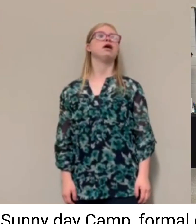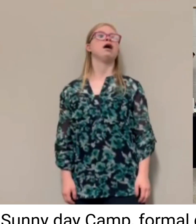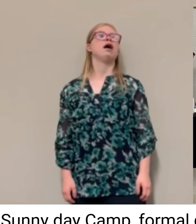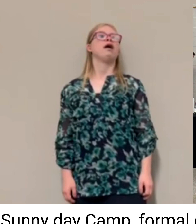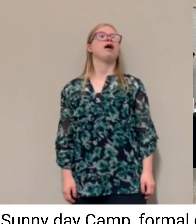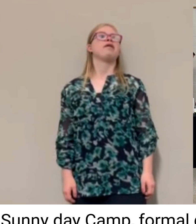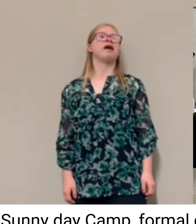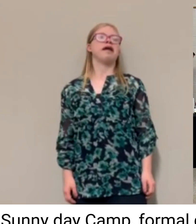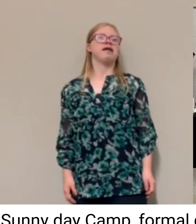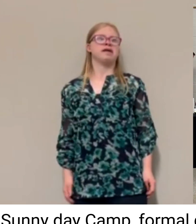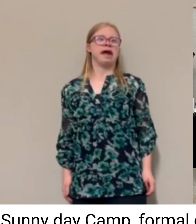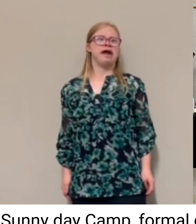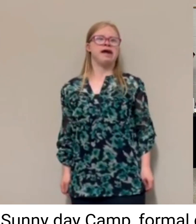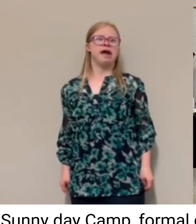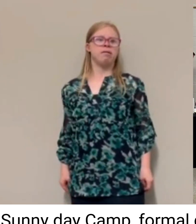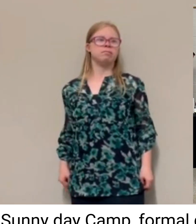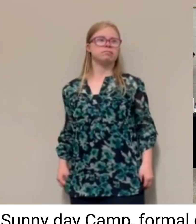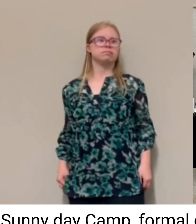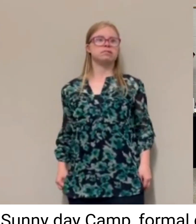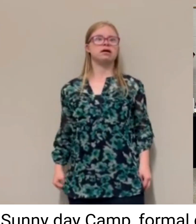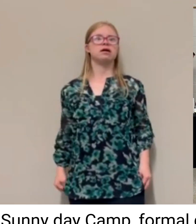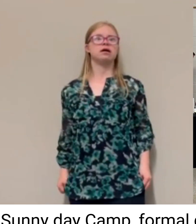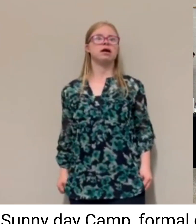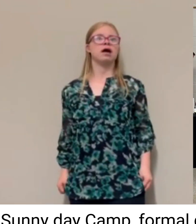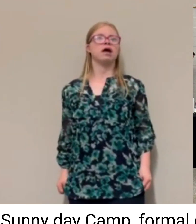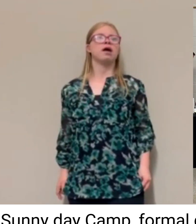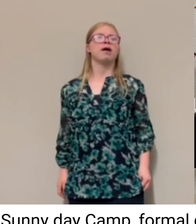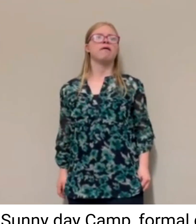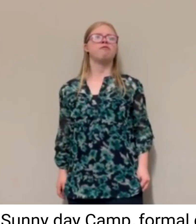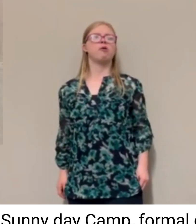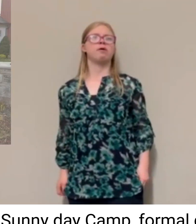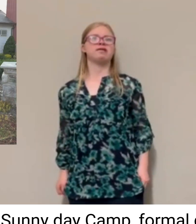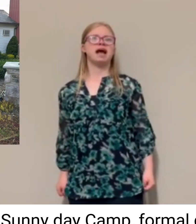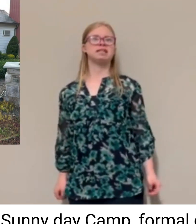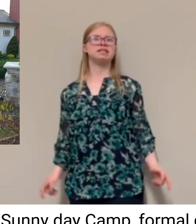sunny day camp, full of dances,